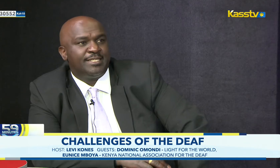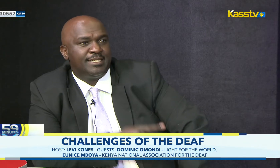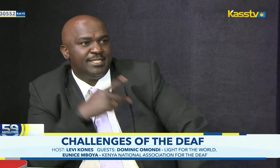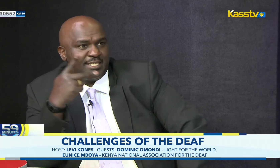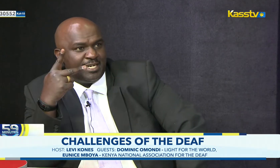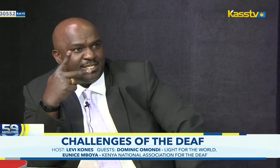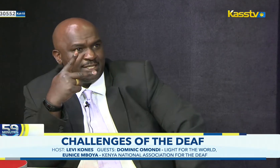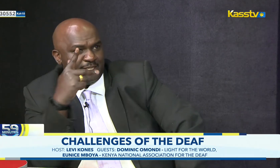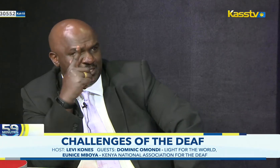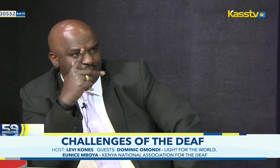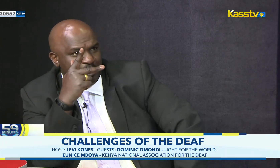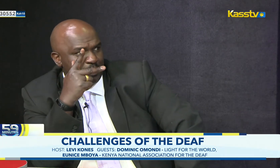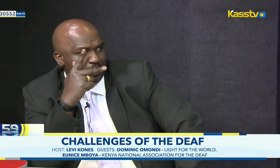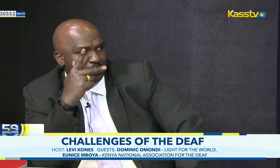is it CAS? This is K?